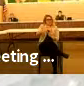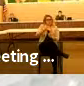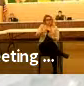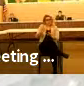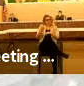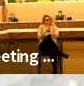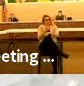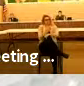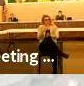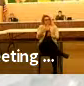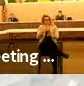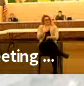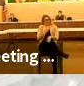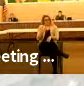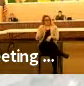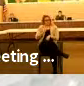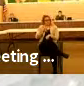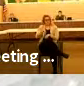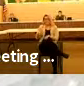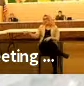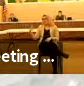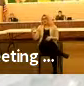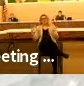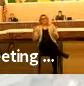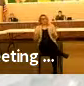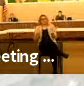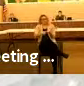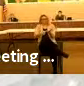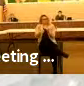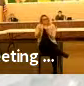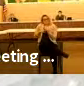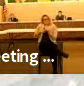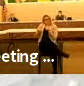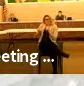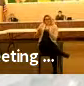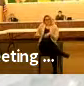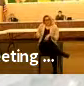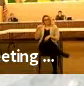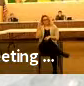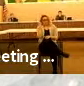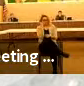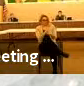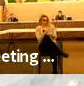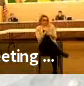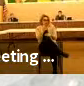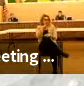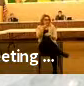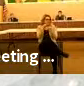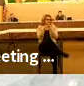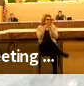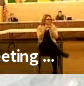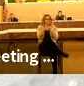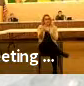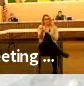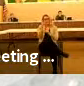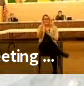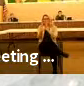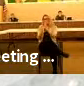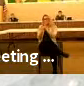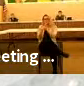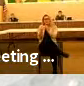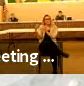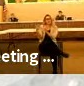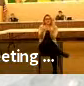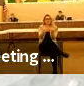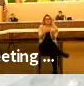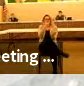little discussion with our engineer as I was leaving the office about an hour and a half ago about that, but you were correct. Okay. But, you know, I actually did raise my